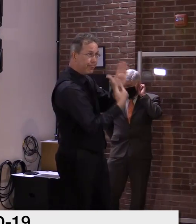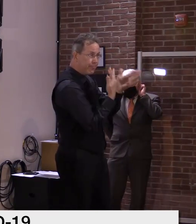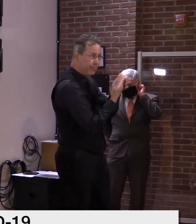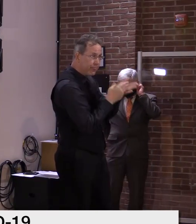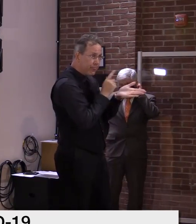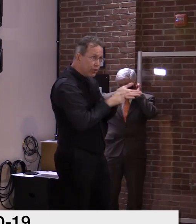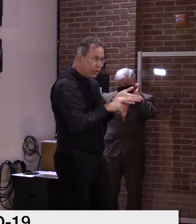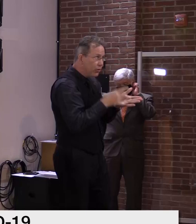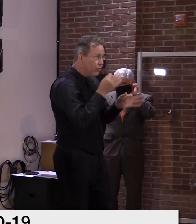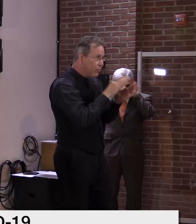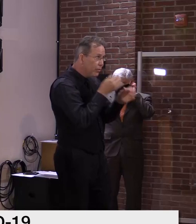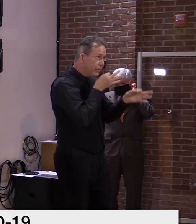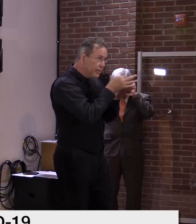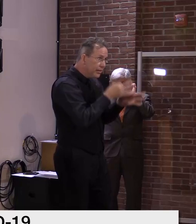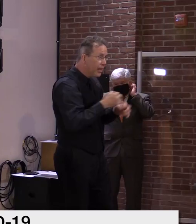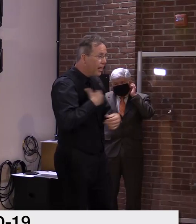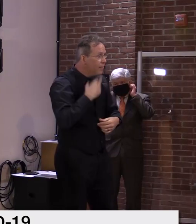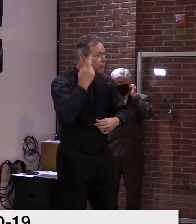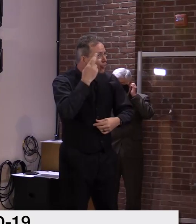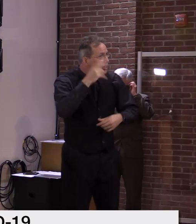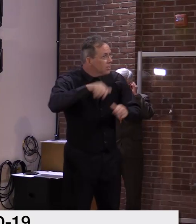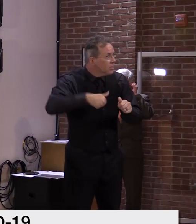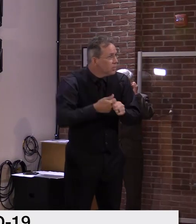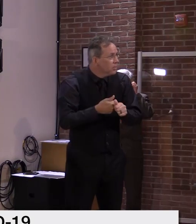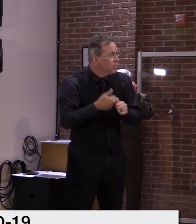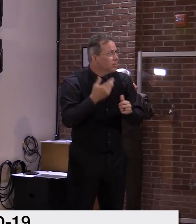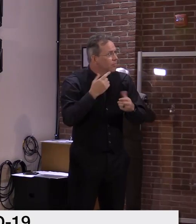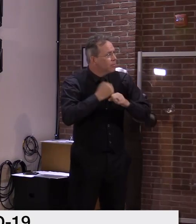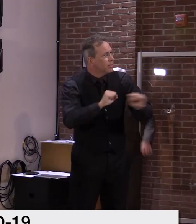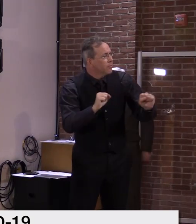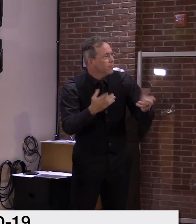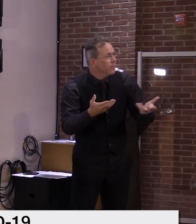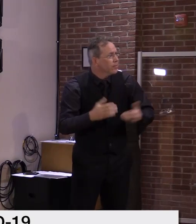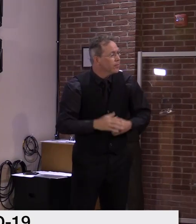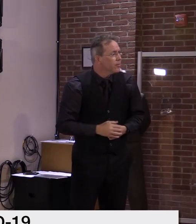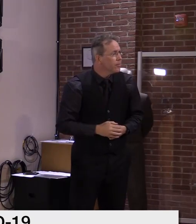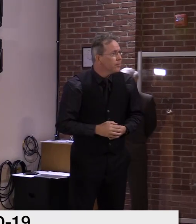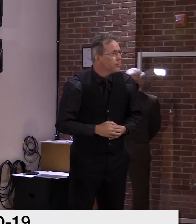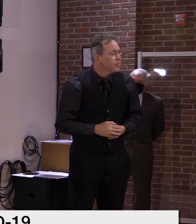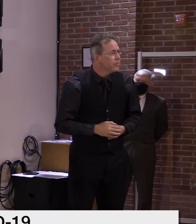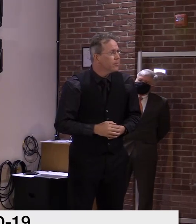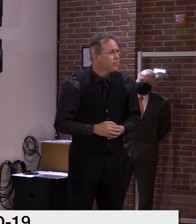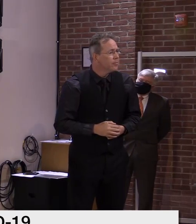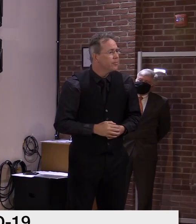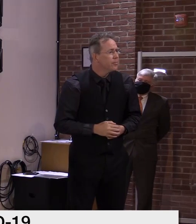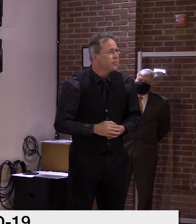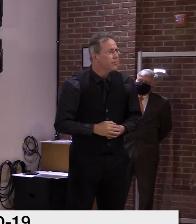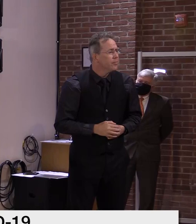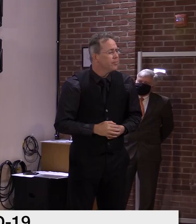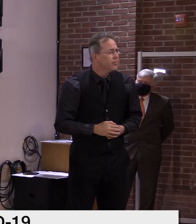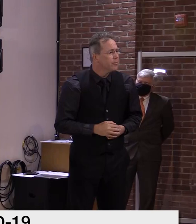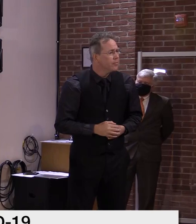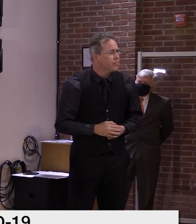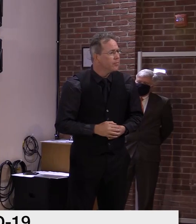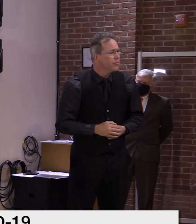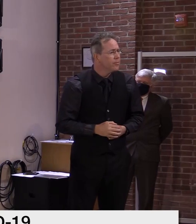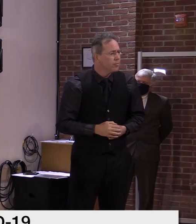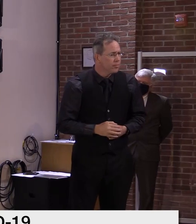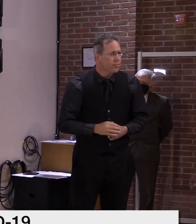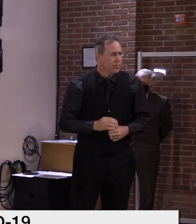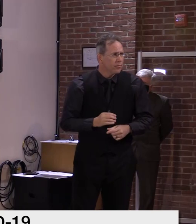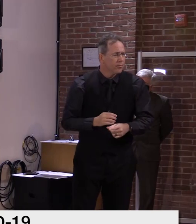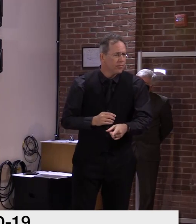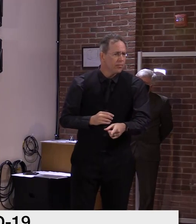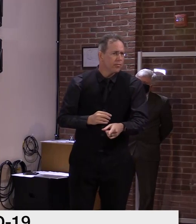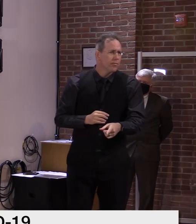we've been successful, and our numbers show it. All right, let me ask you